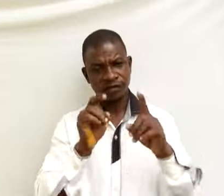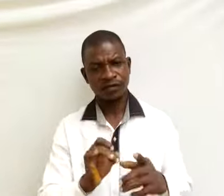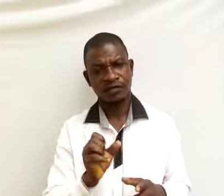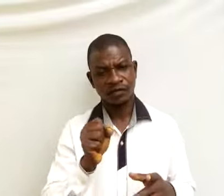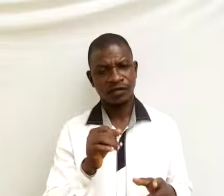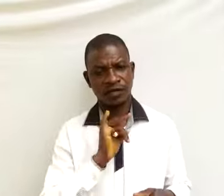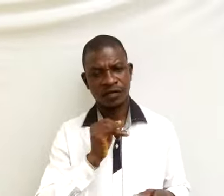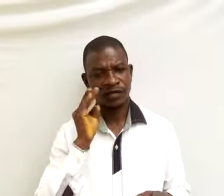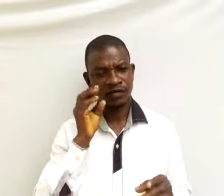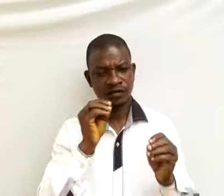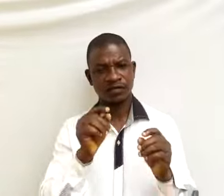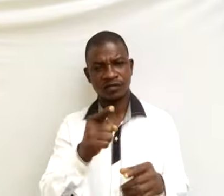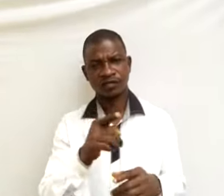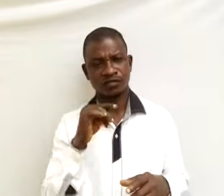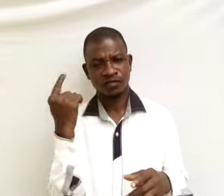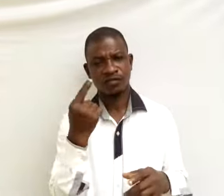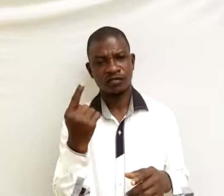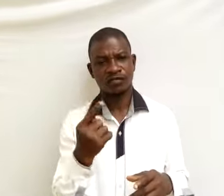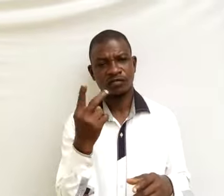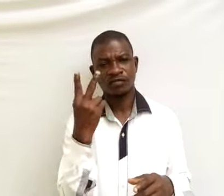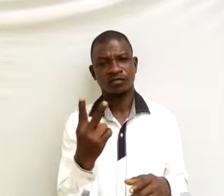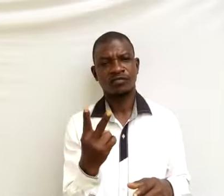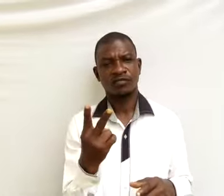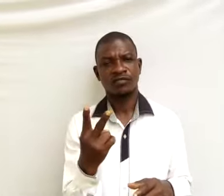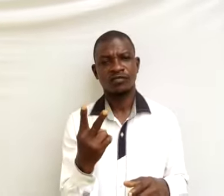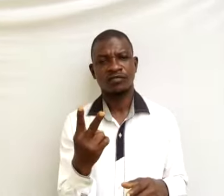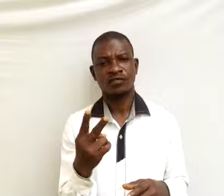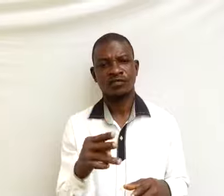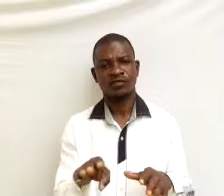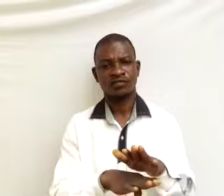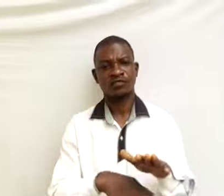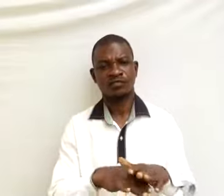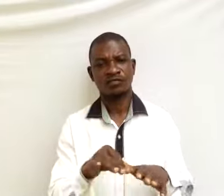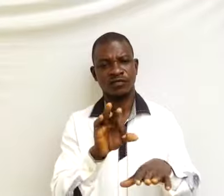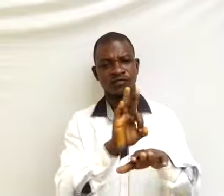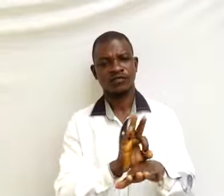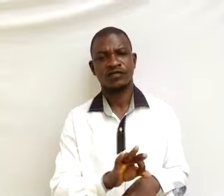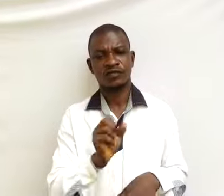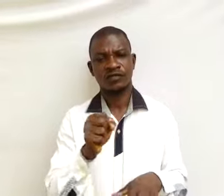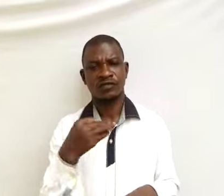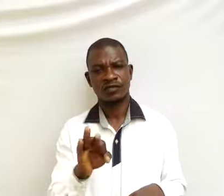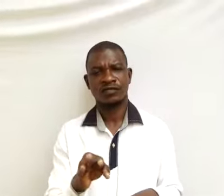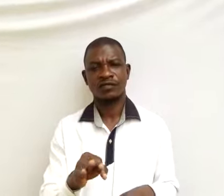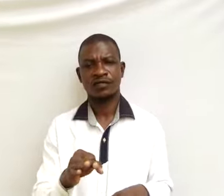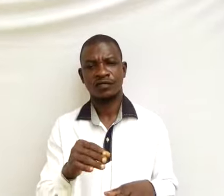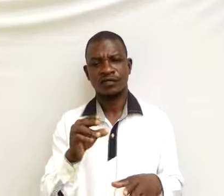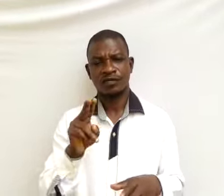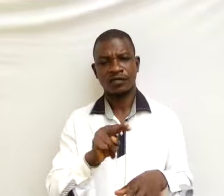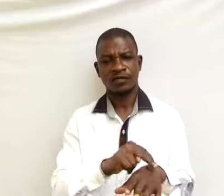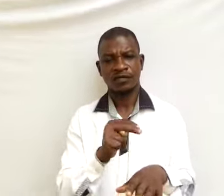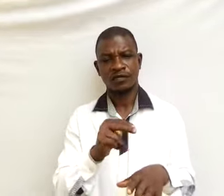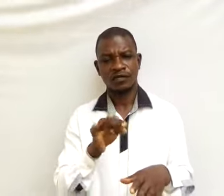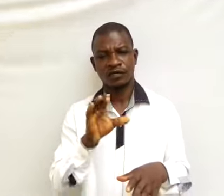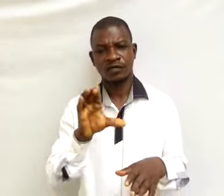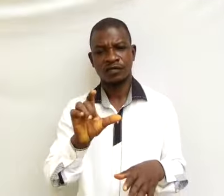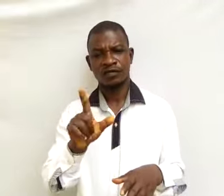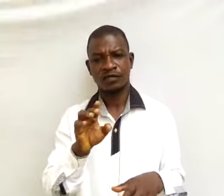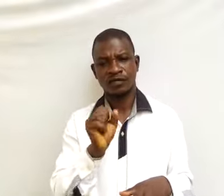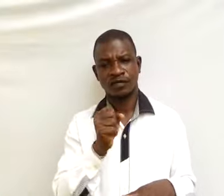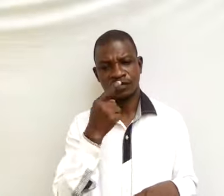will teach you only 2 basic functions of noun clauses. The 2 functions